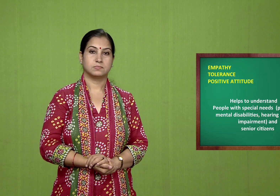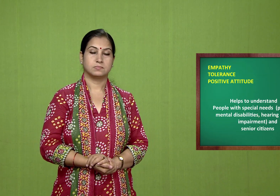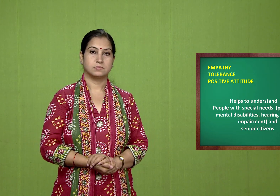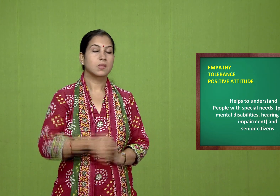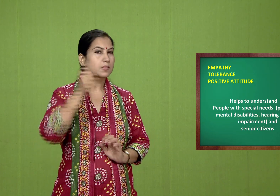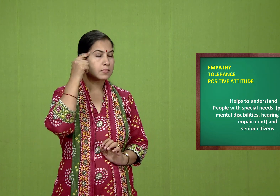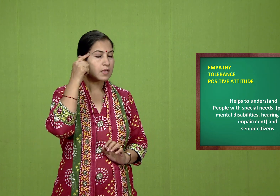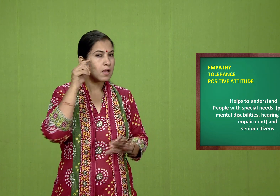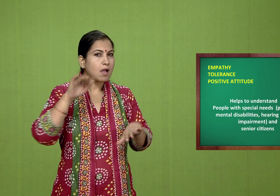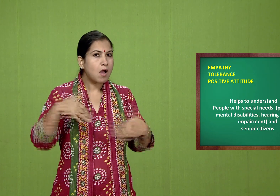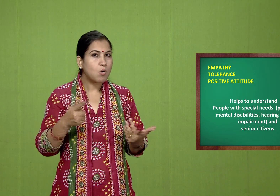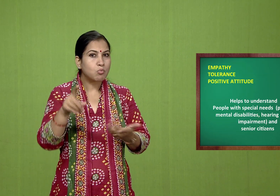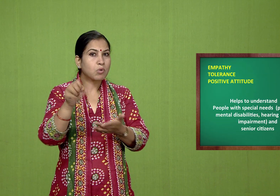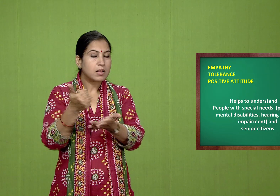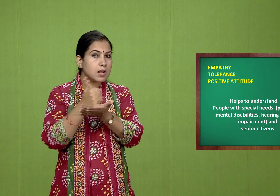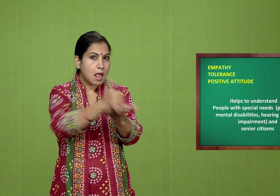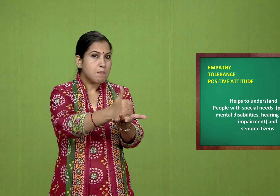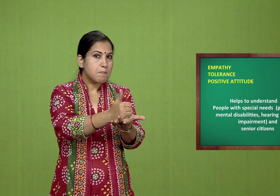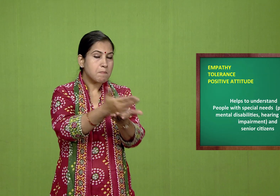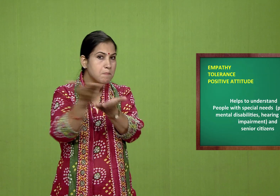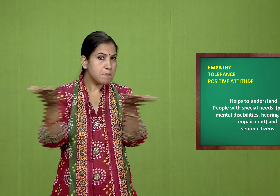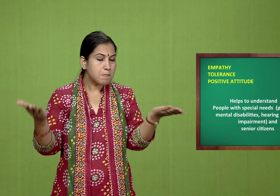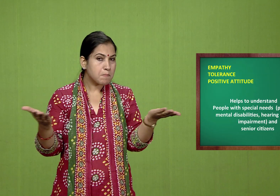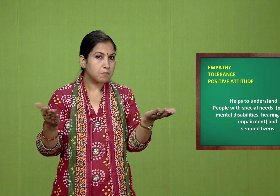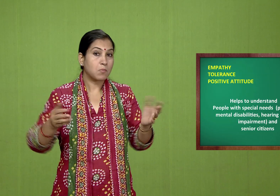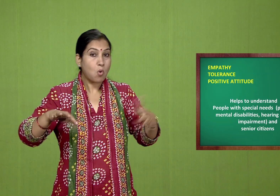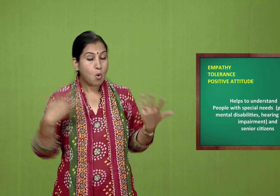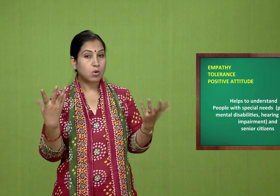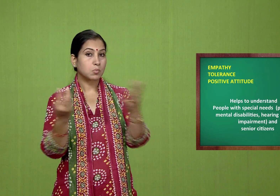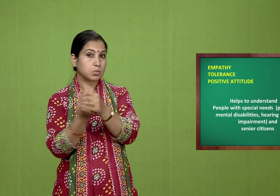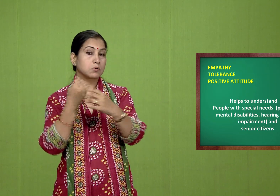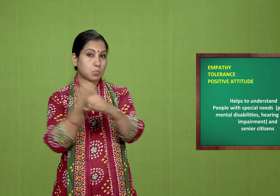Think of how you can help or work with them.